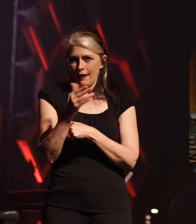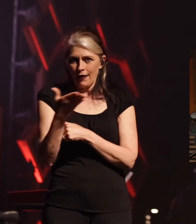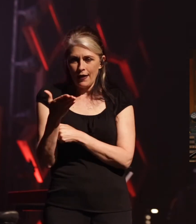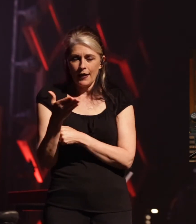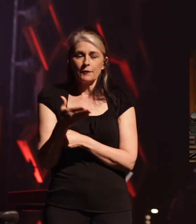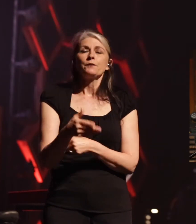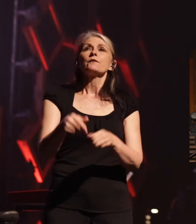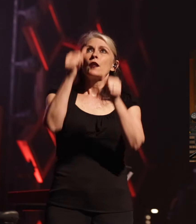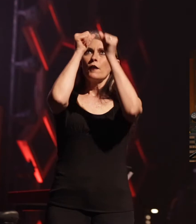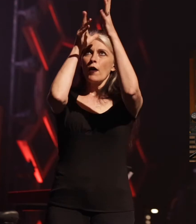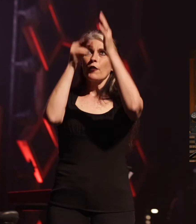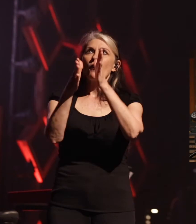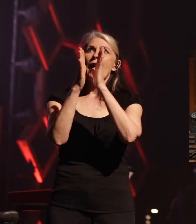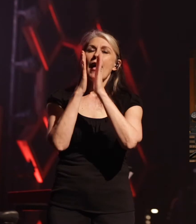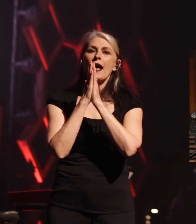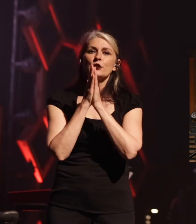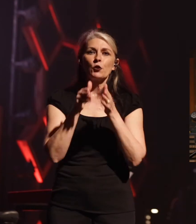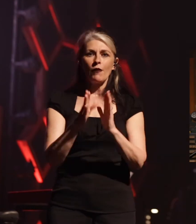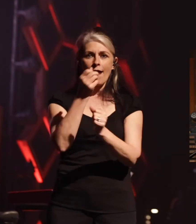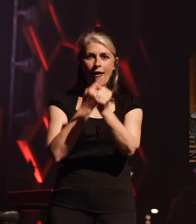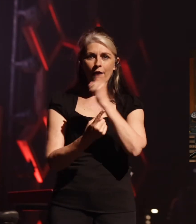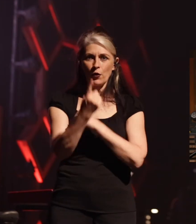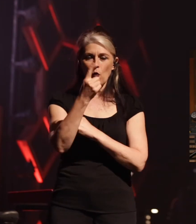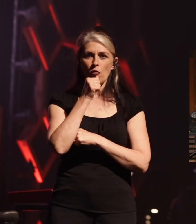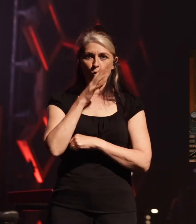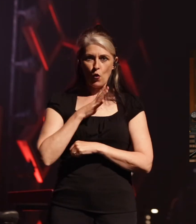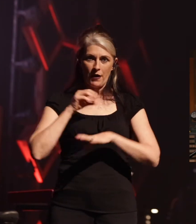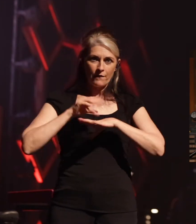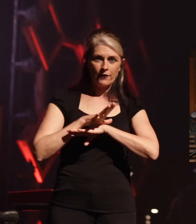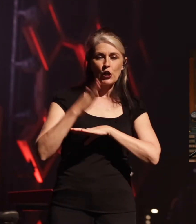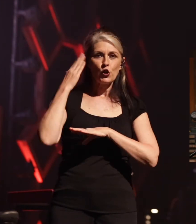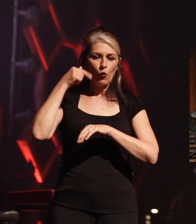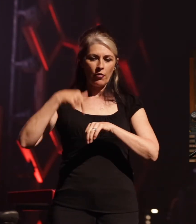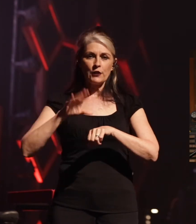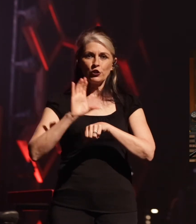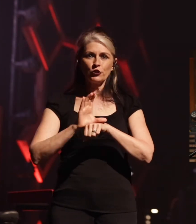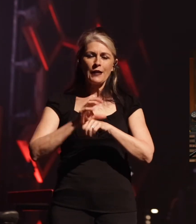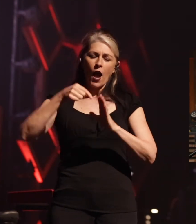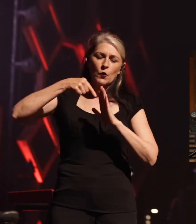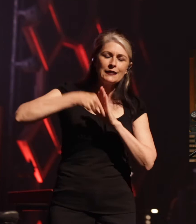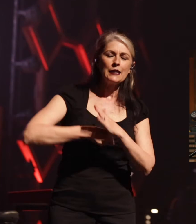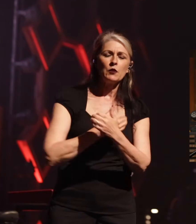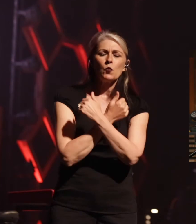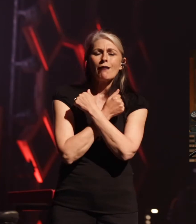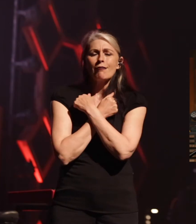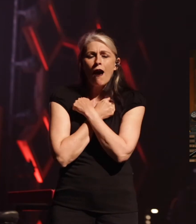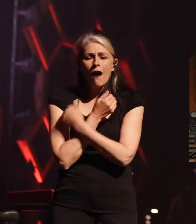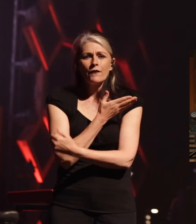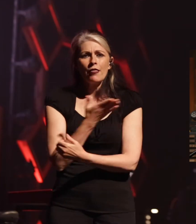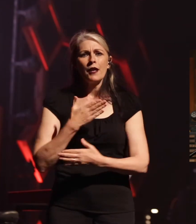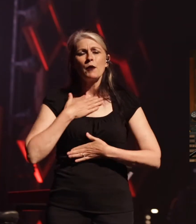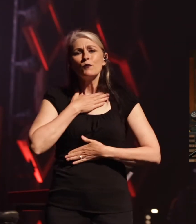this, that you would let every woman of influence here at the Grove know how deeply we love them, how much we appreciate